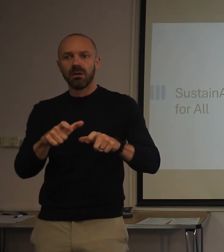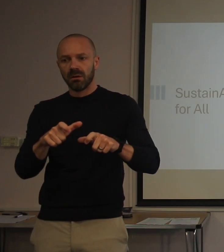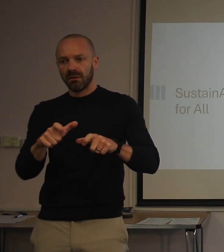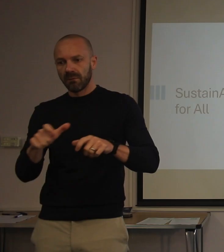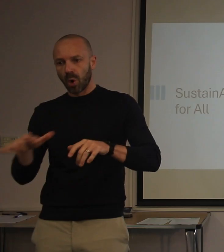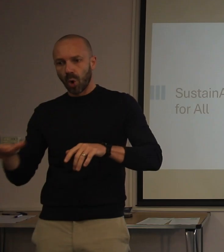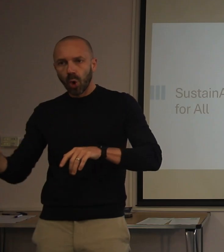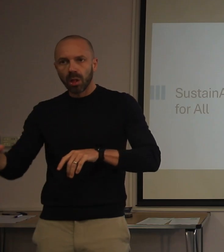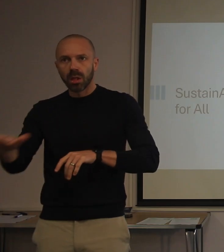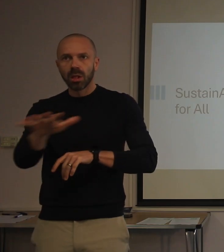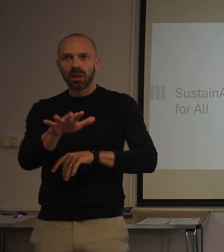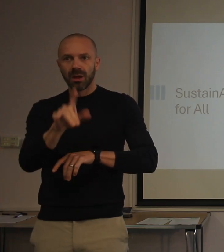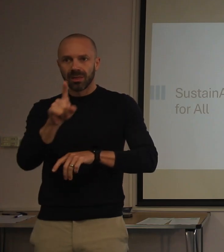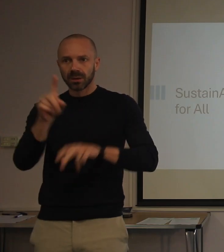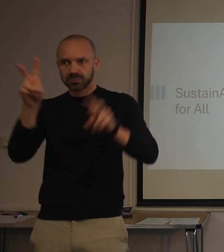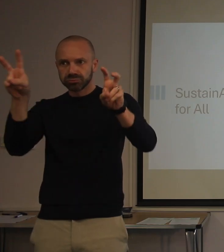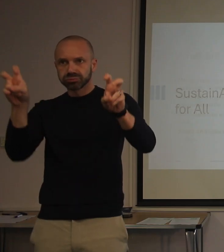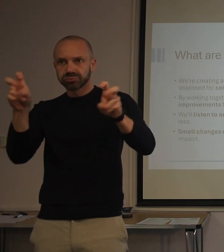project. Okay.